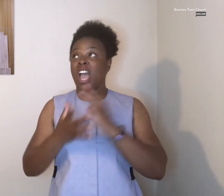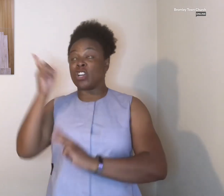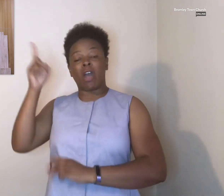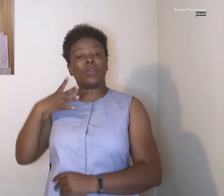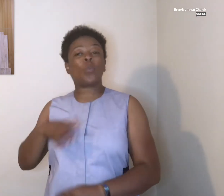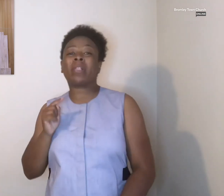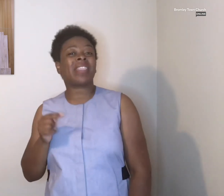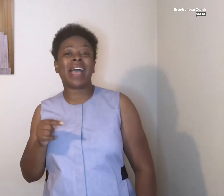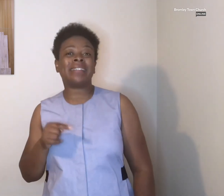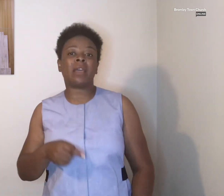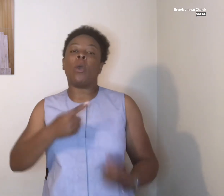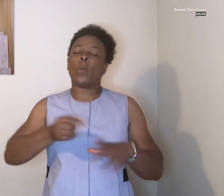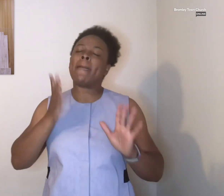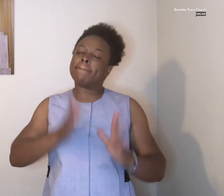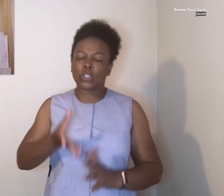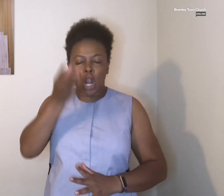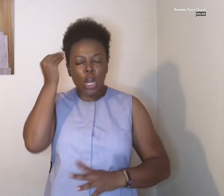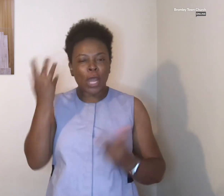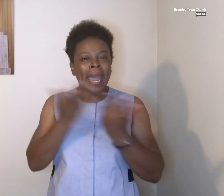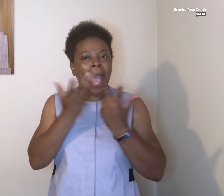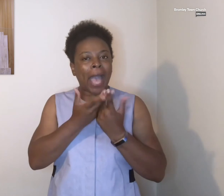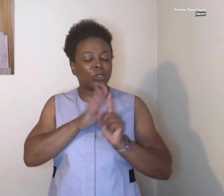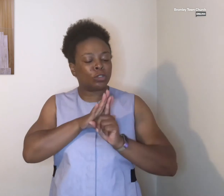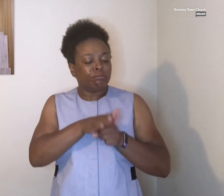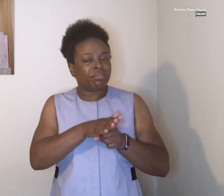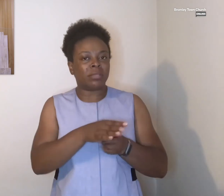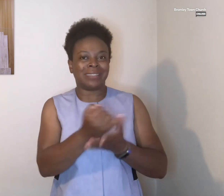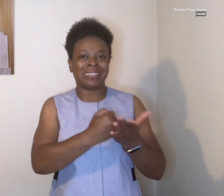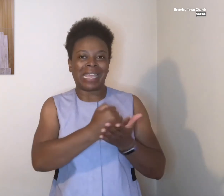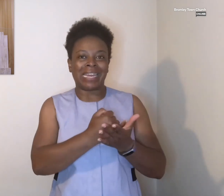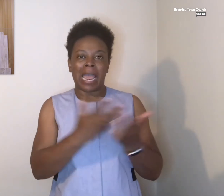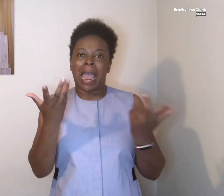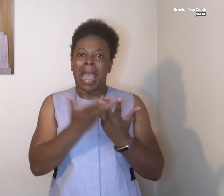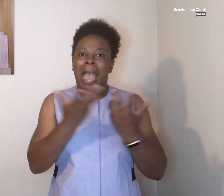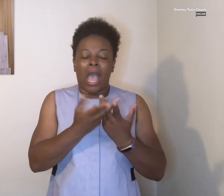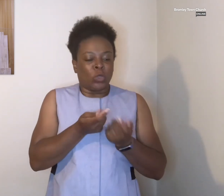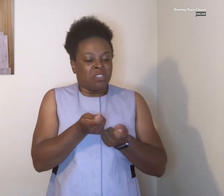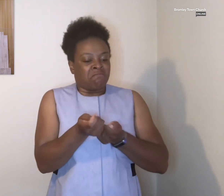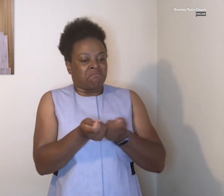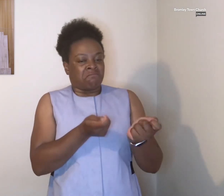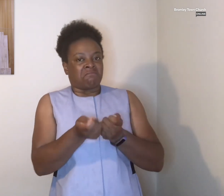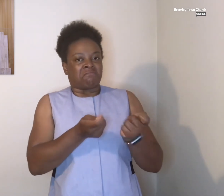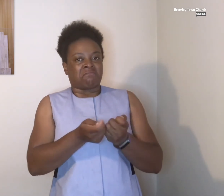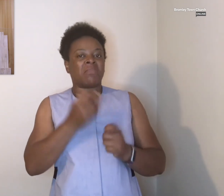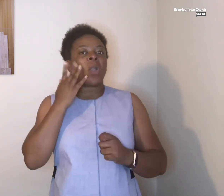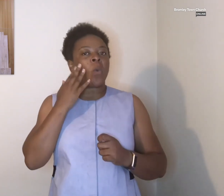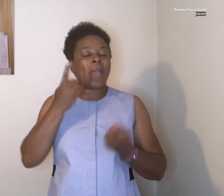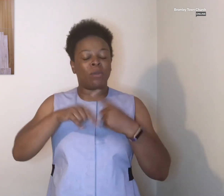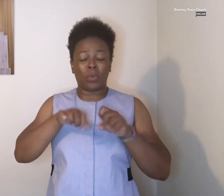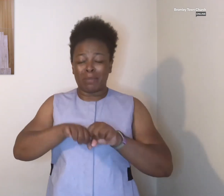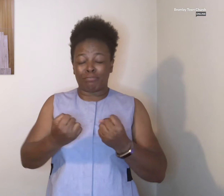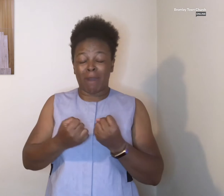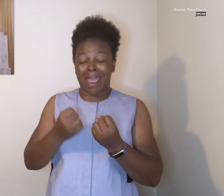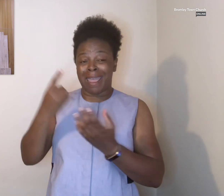to master that power of sin. That's the start of sin, that breaking of God's law, that doing what is